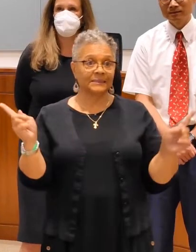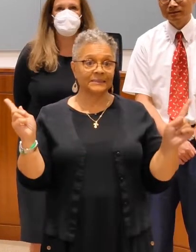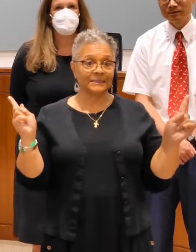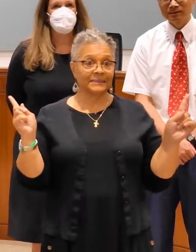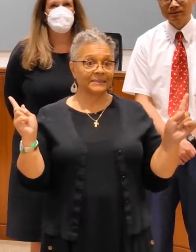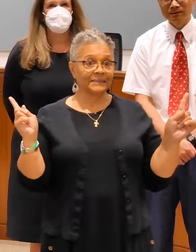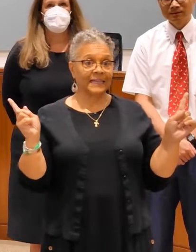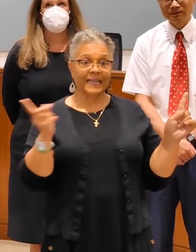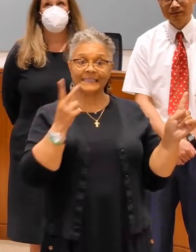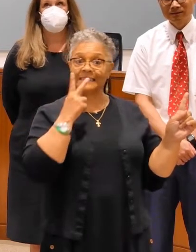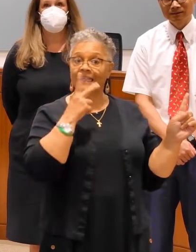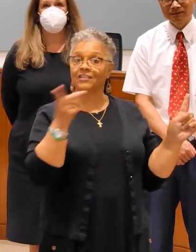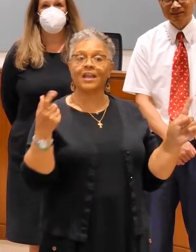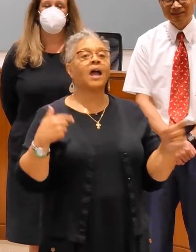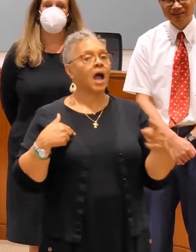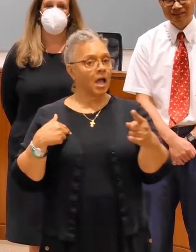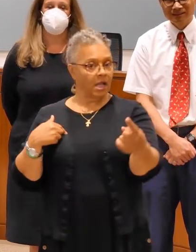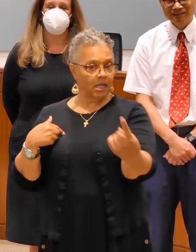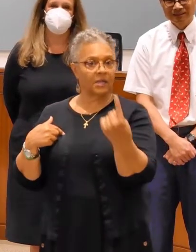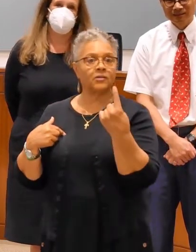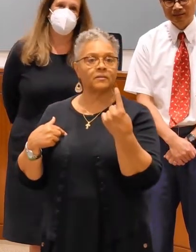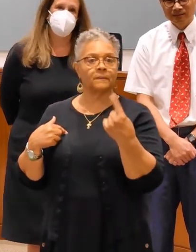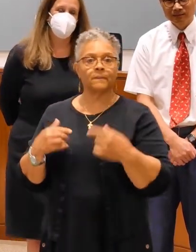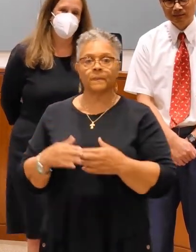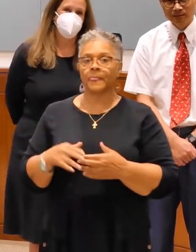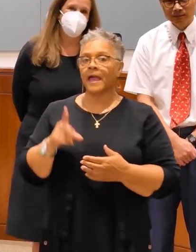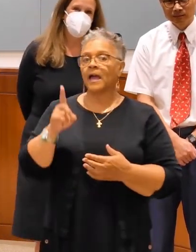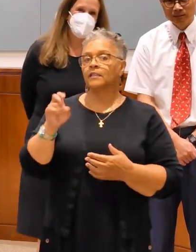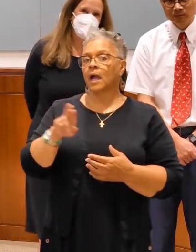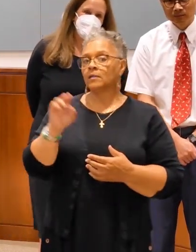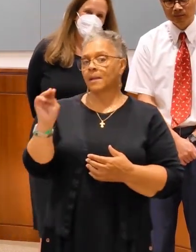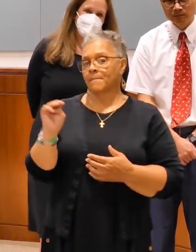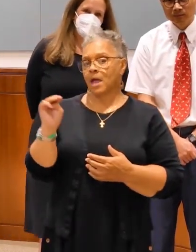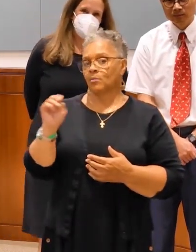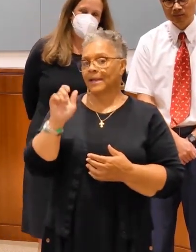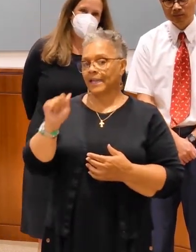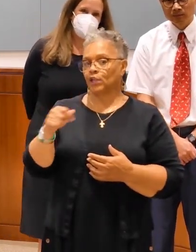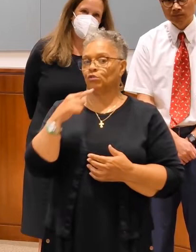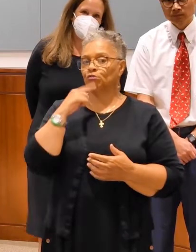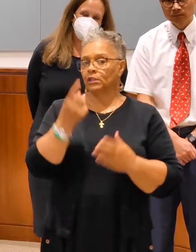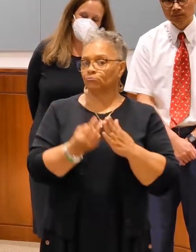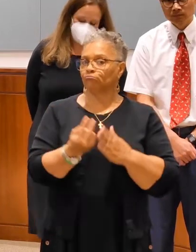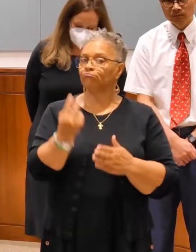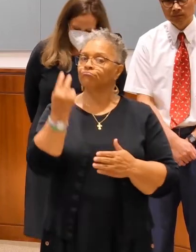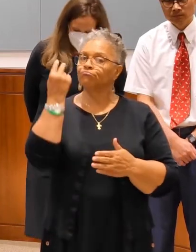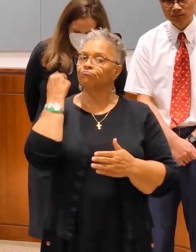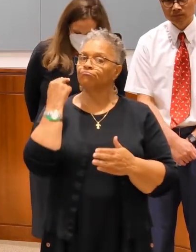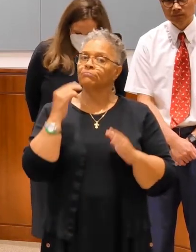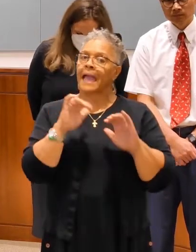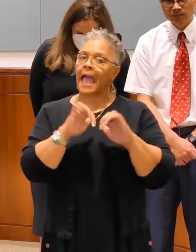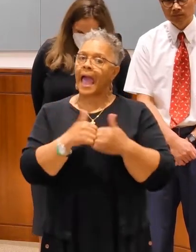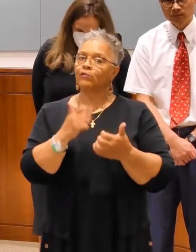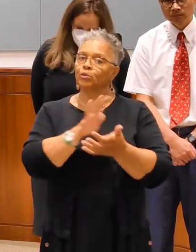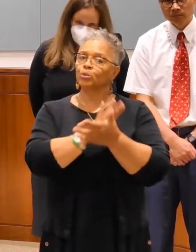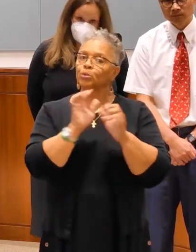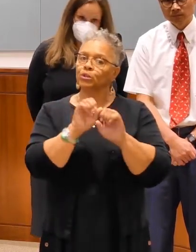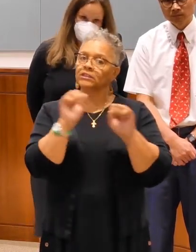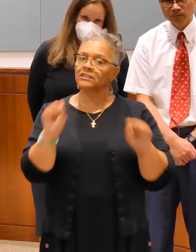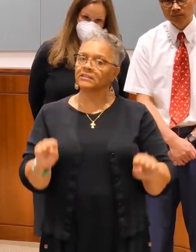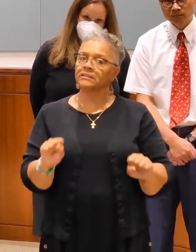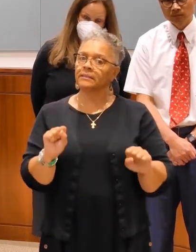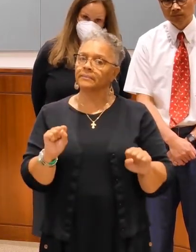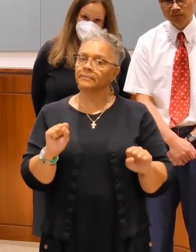Seeing none. I'll go. Go ahead. Dr. Martirano, can you just reflect on how the school system got